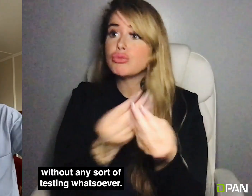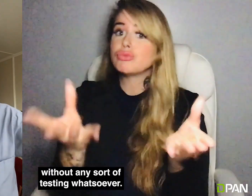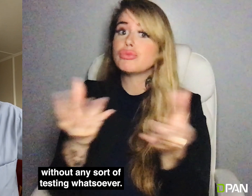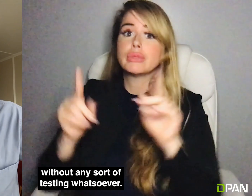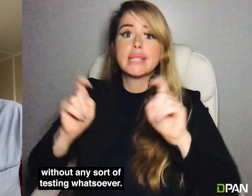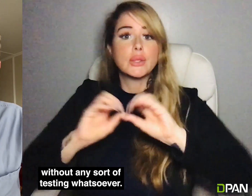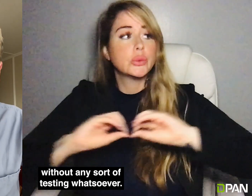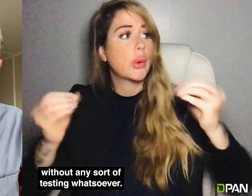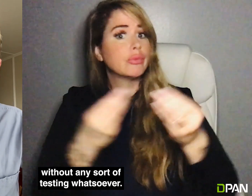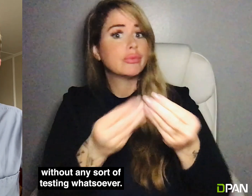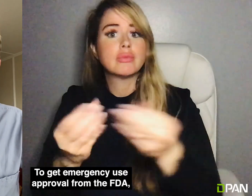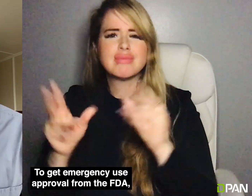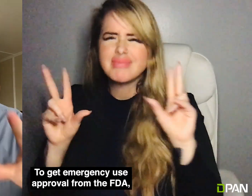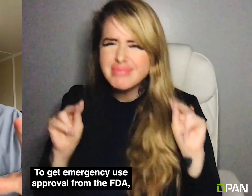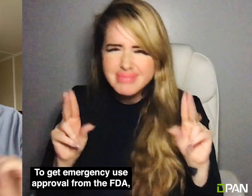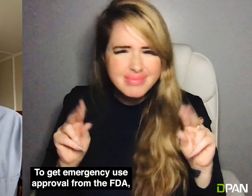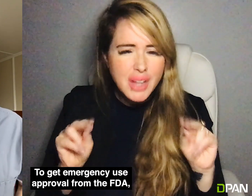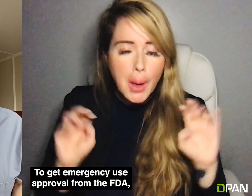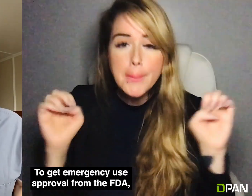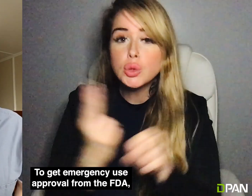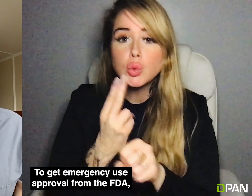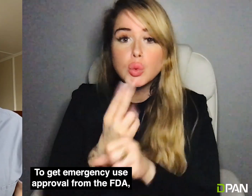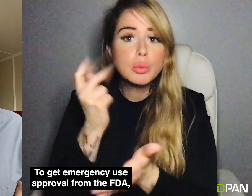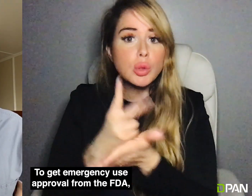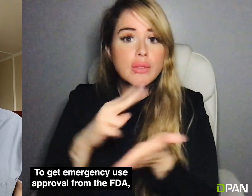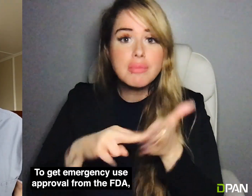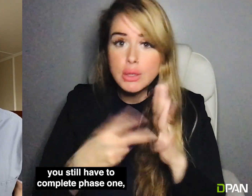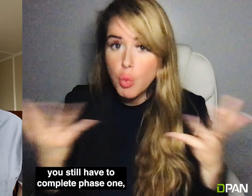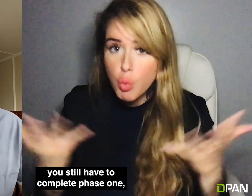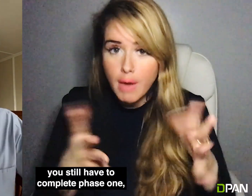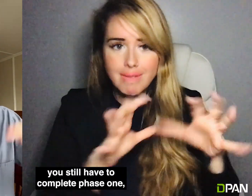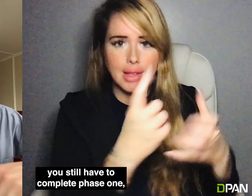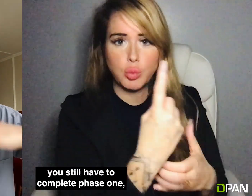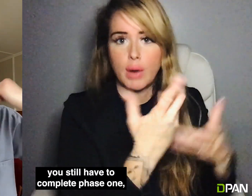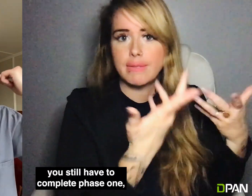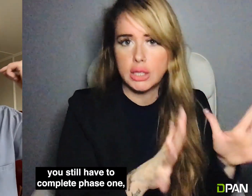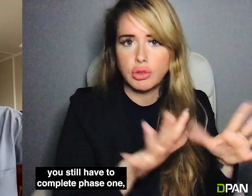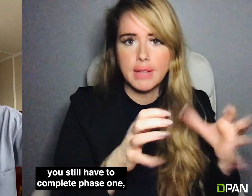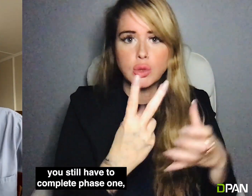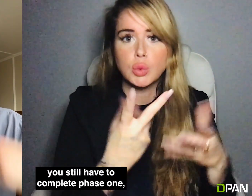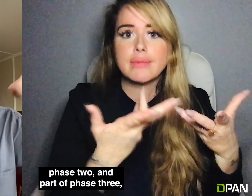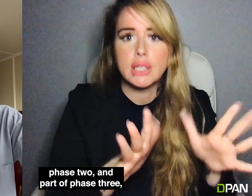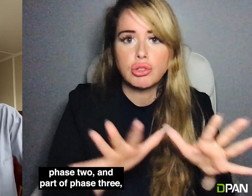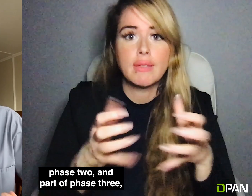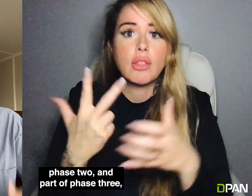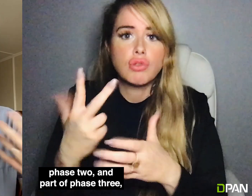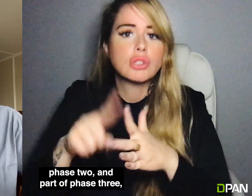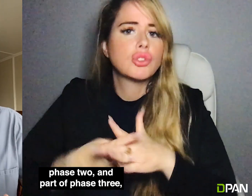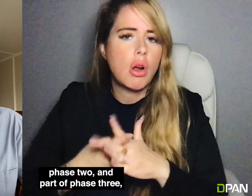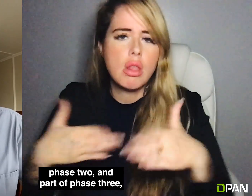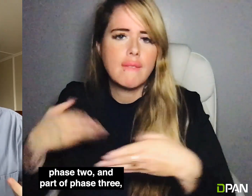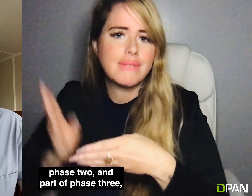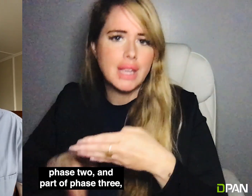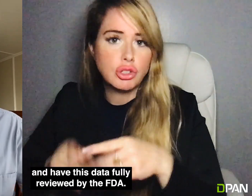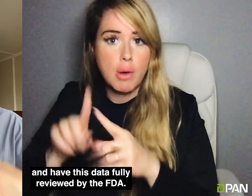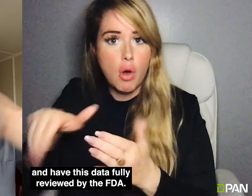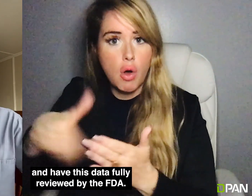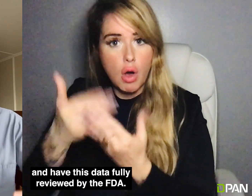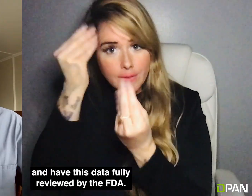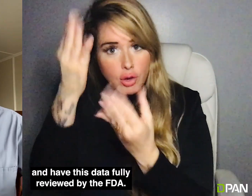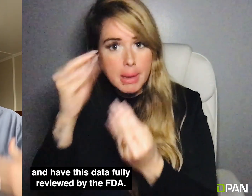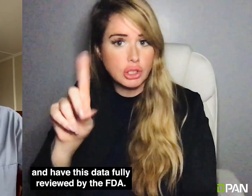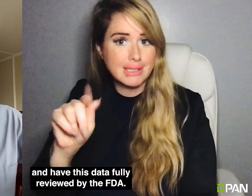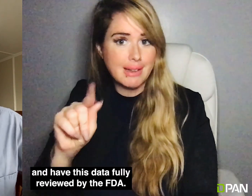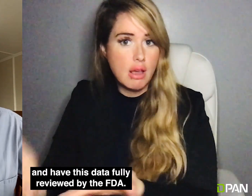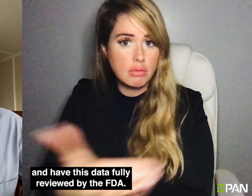domain without any sort of testing whatsoever. To get emergency use approval from the FDA, you still have to complete phase 1, phase 2, and part of phase 3 and